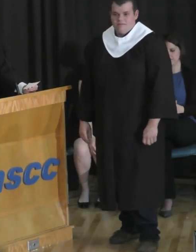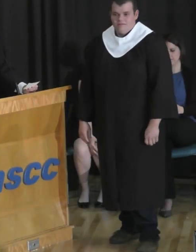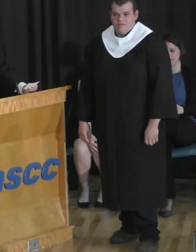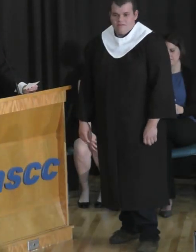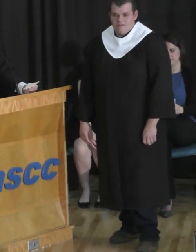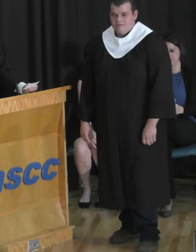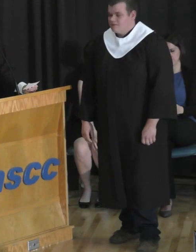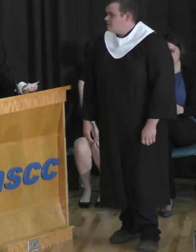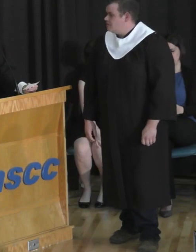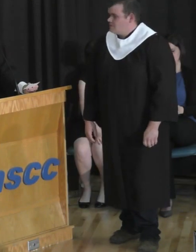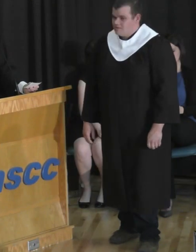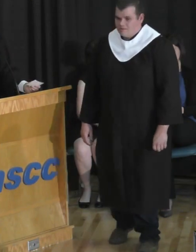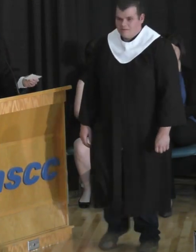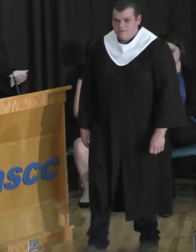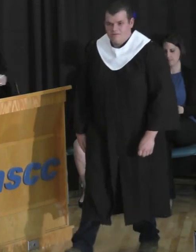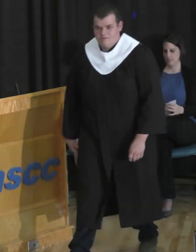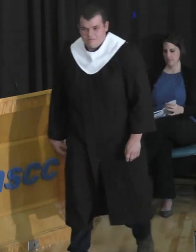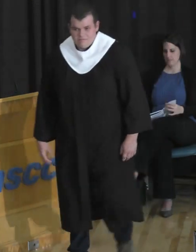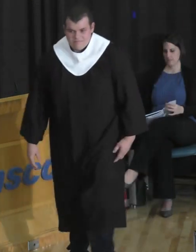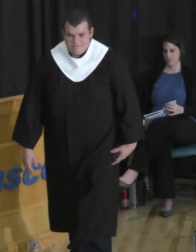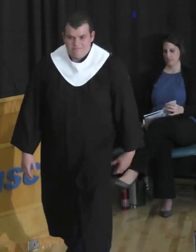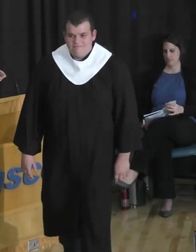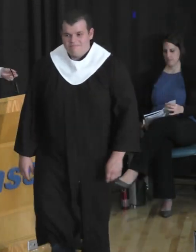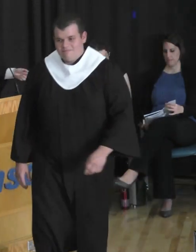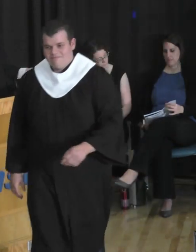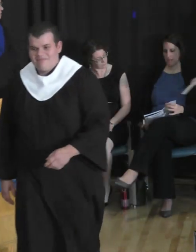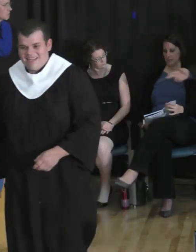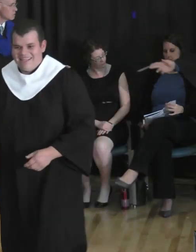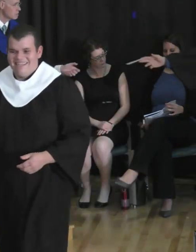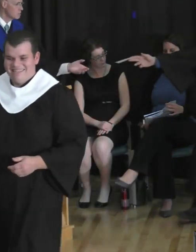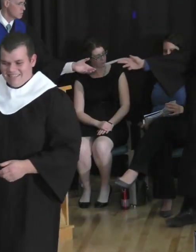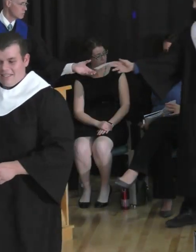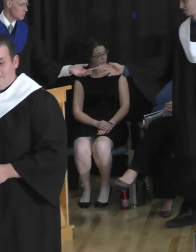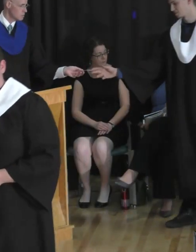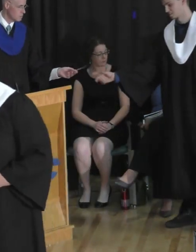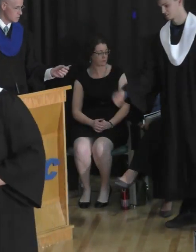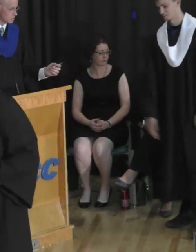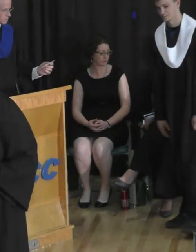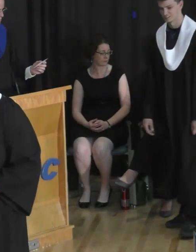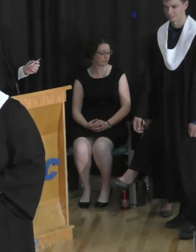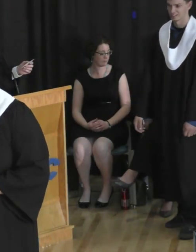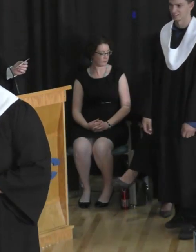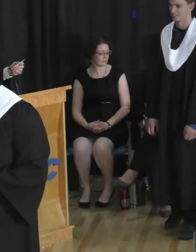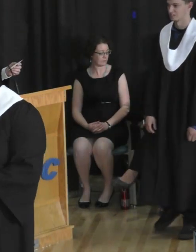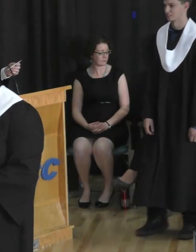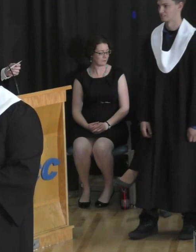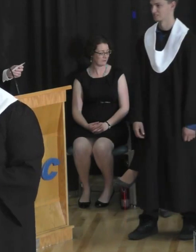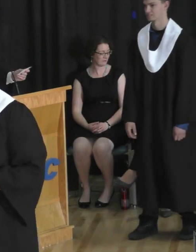Matthew Camo.